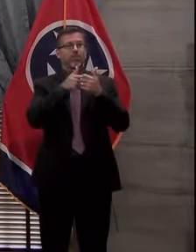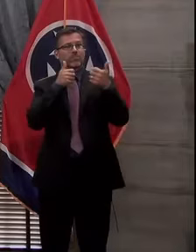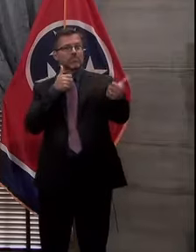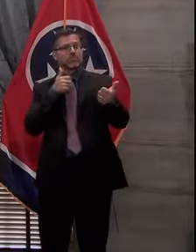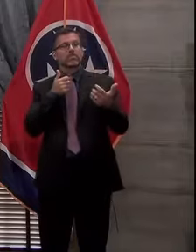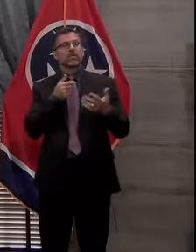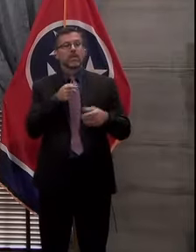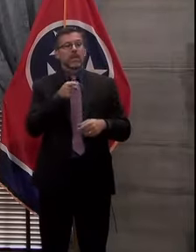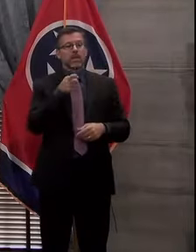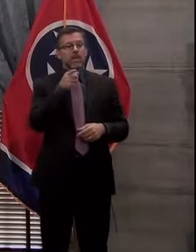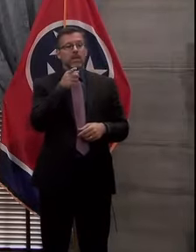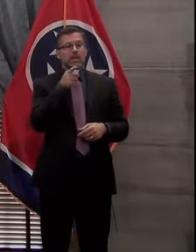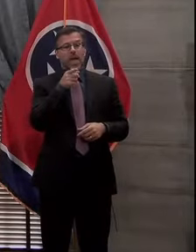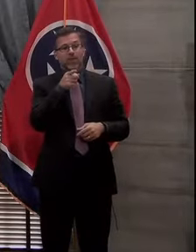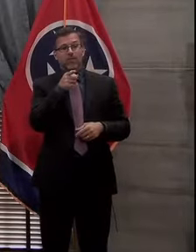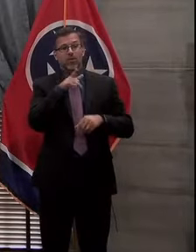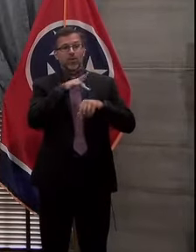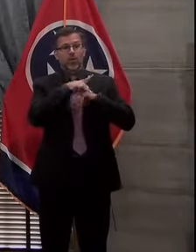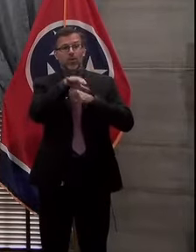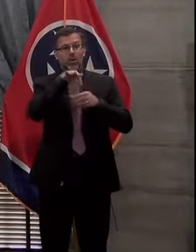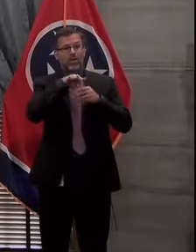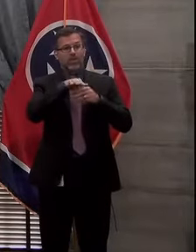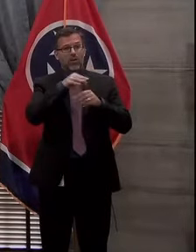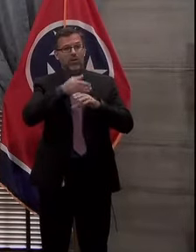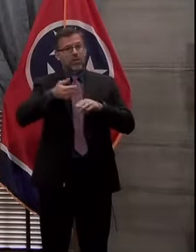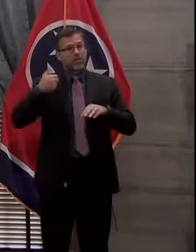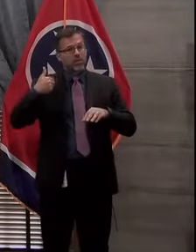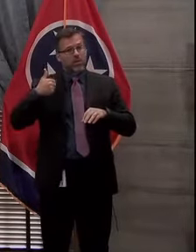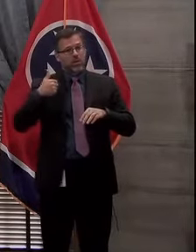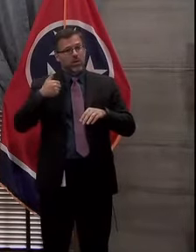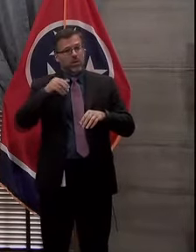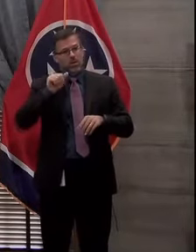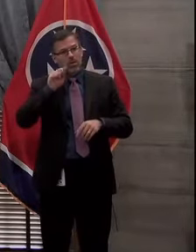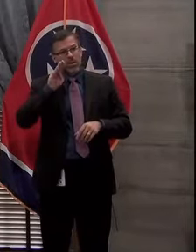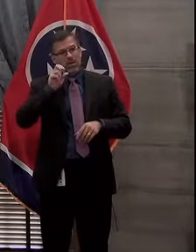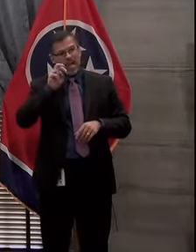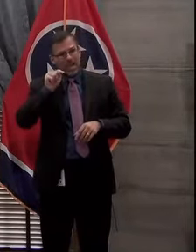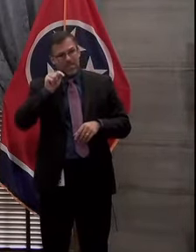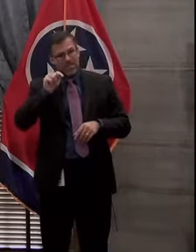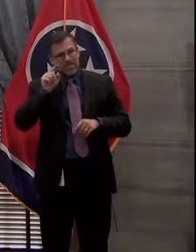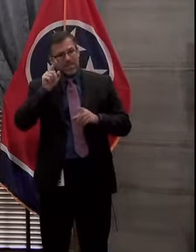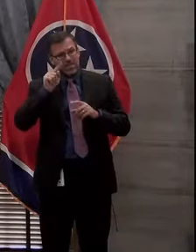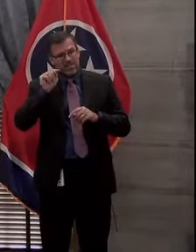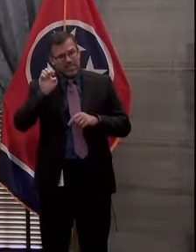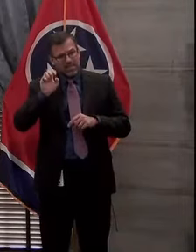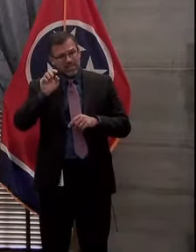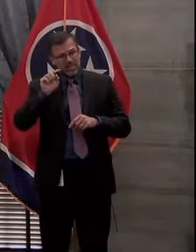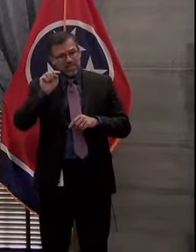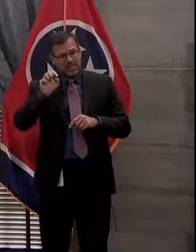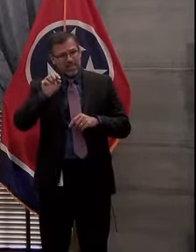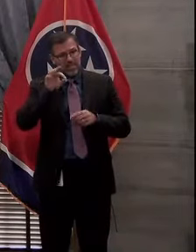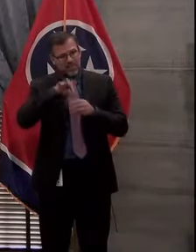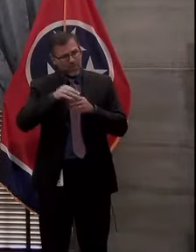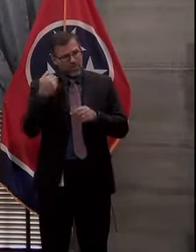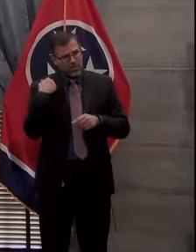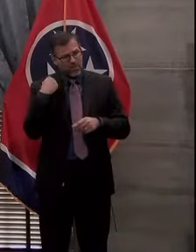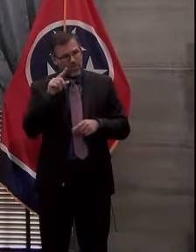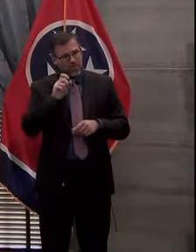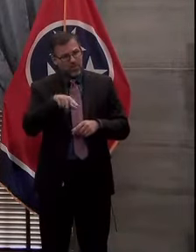ever taken advantage of early voting? And you mean of absentee voting? For absentee balloting. I